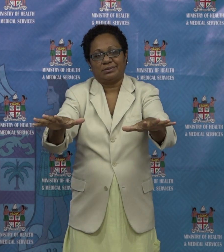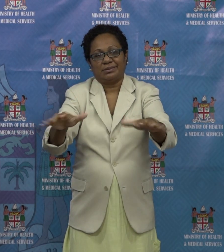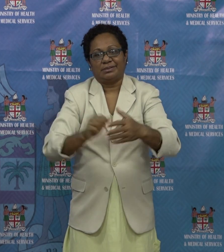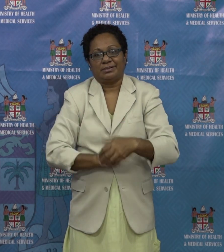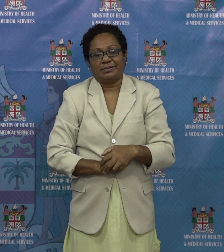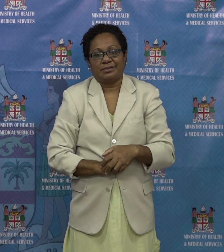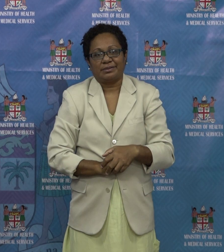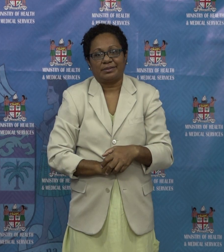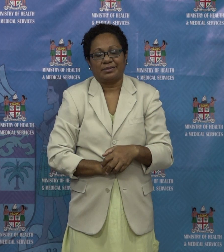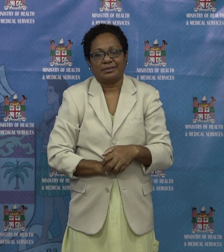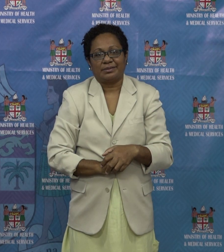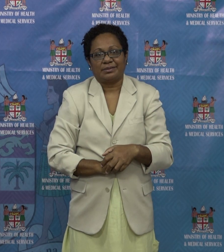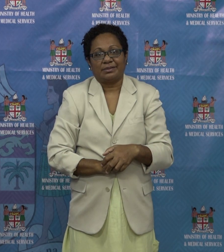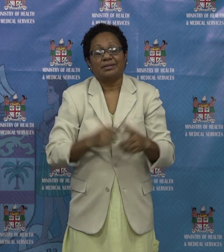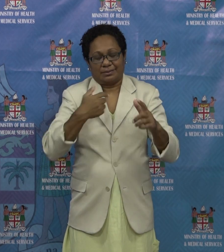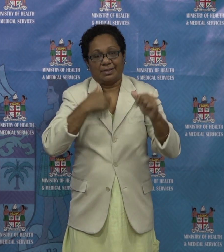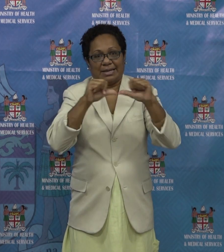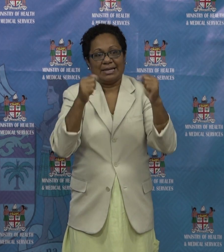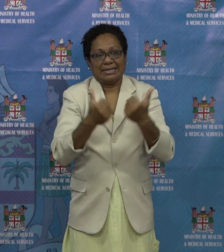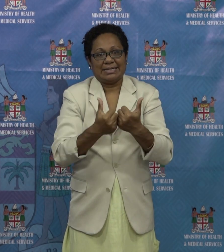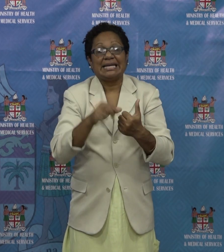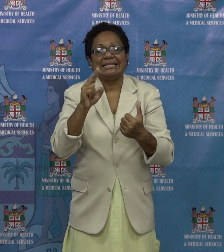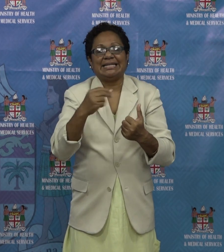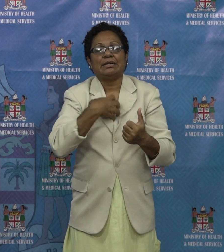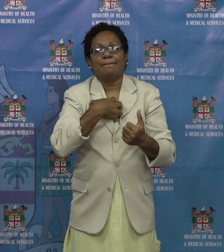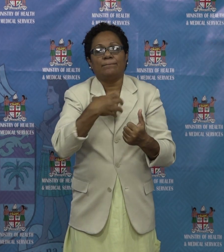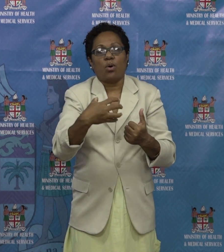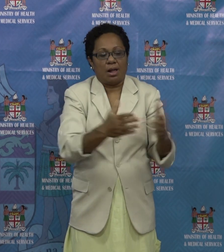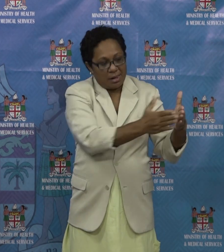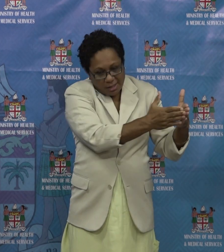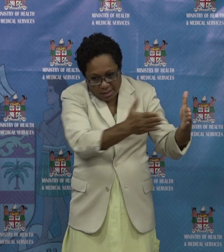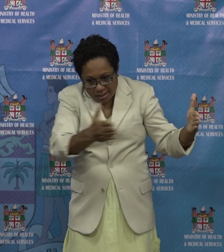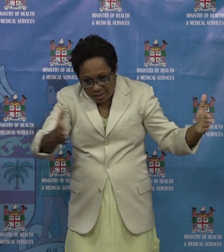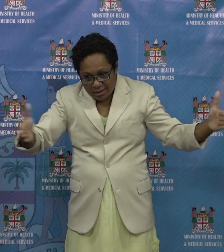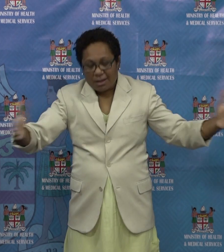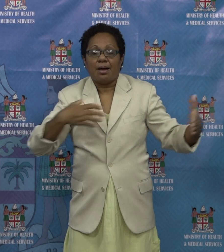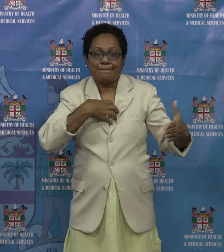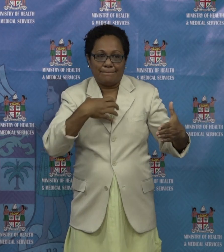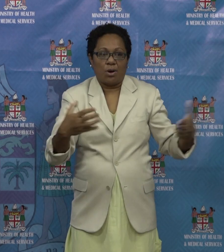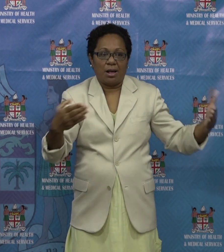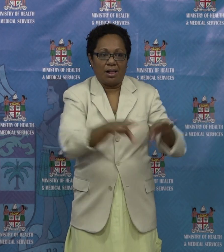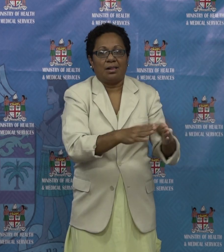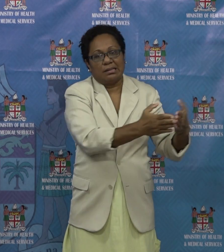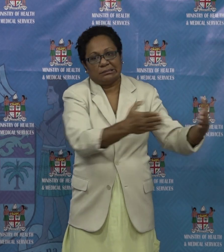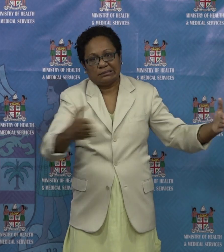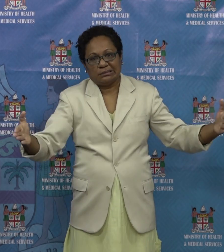Viti Levu, then I agree with you. It will require a longer course of lockdown.